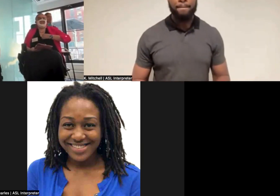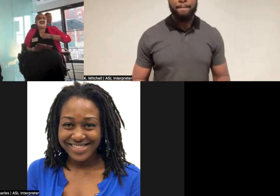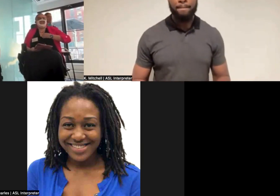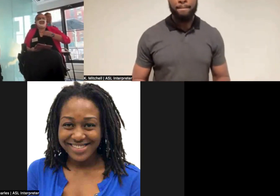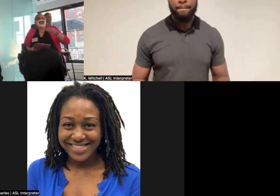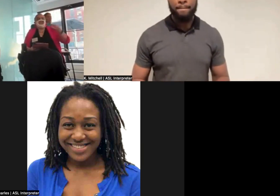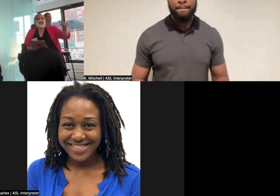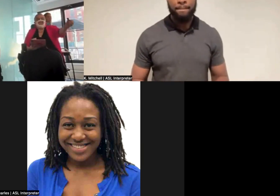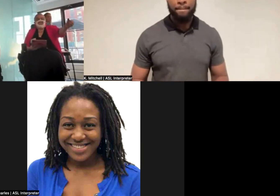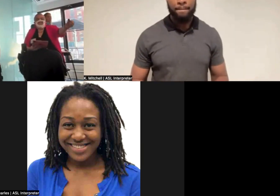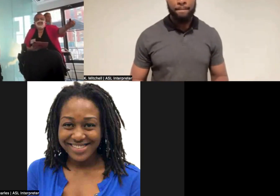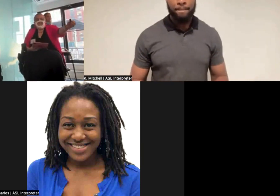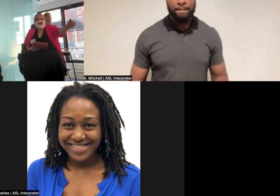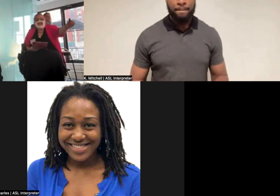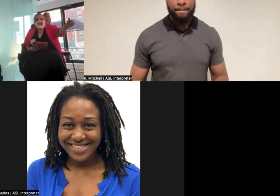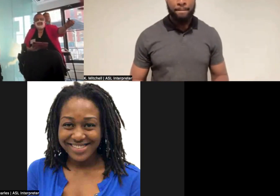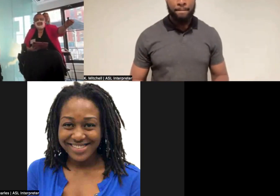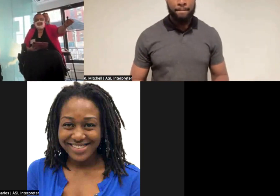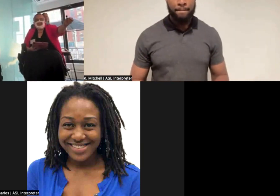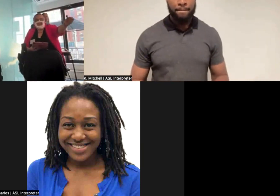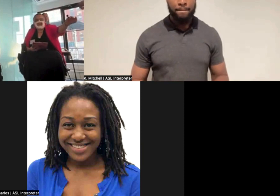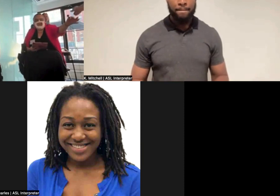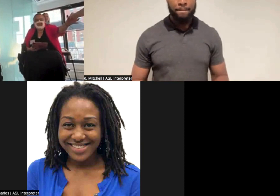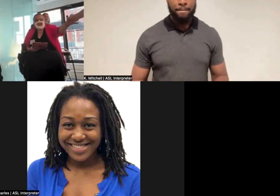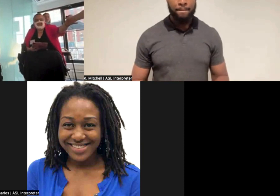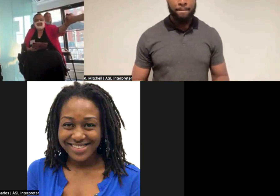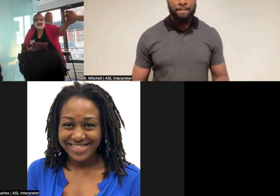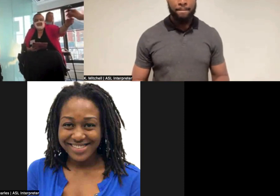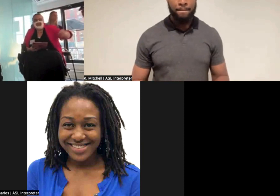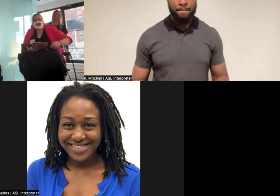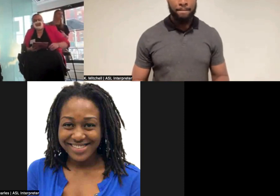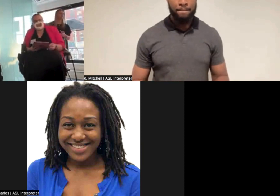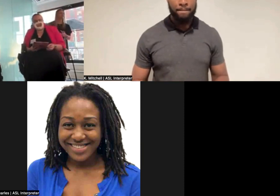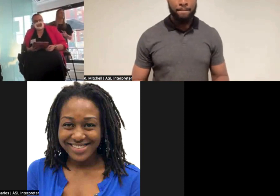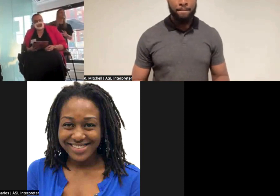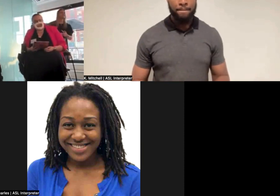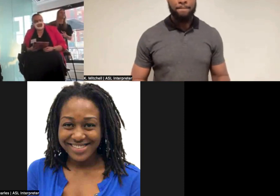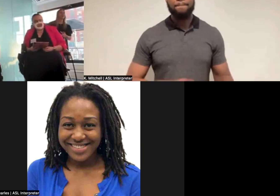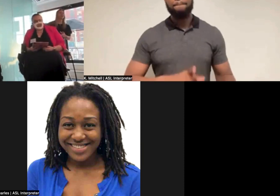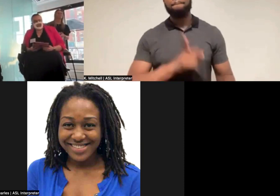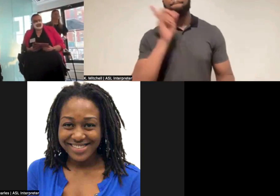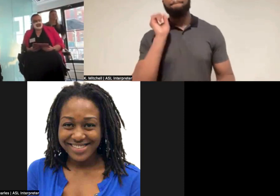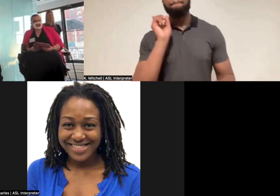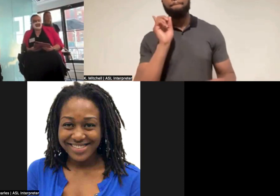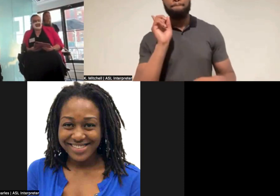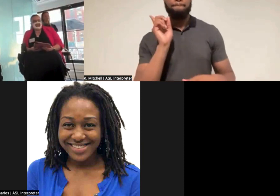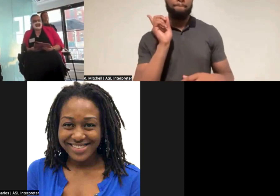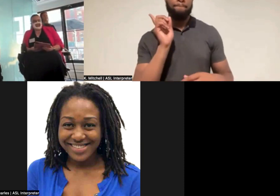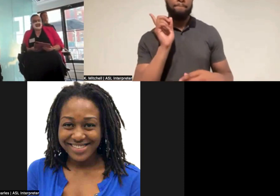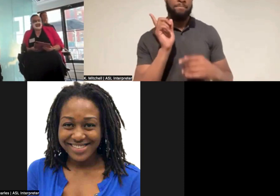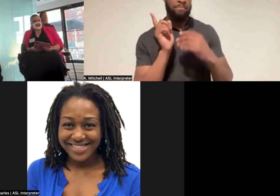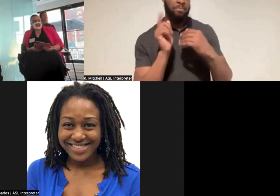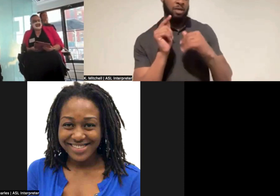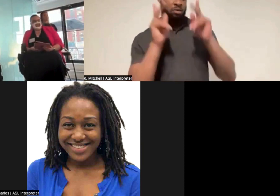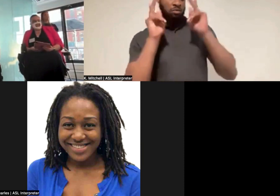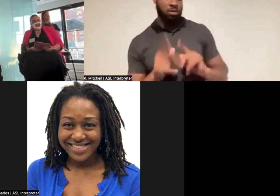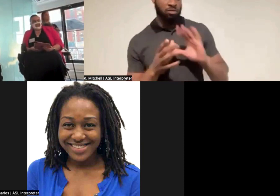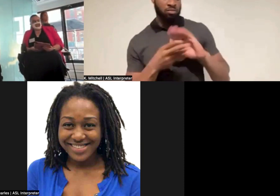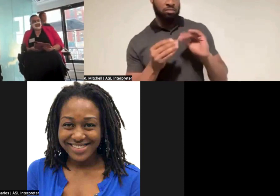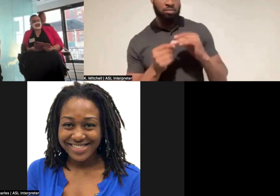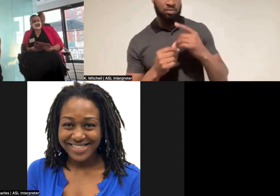the panel is speaking. As the panel was speaking, I was reminded of my own journey of